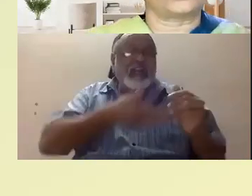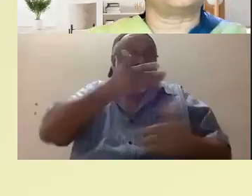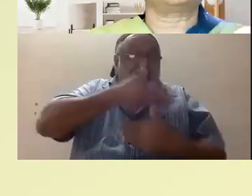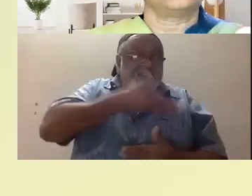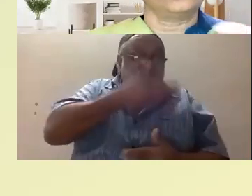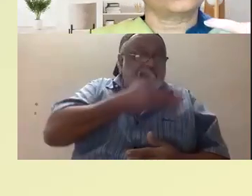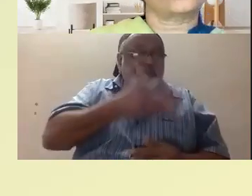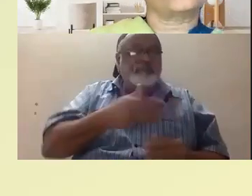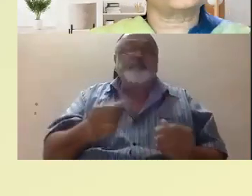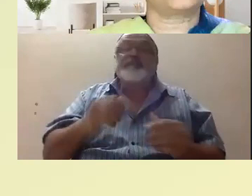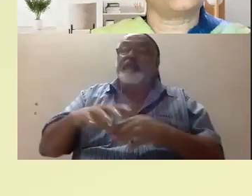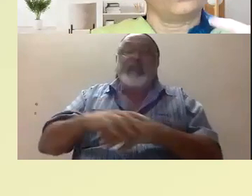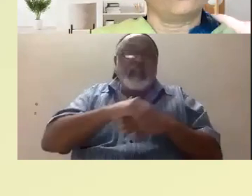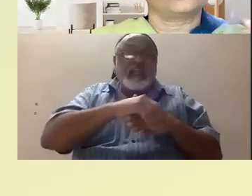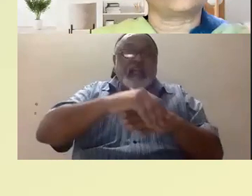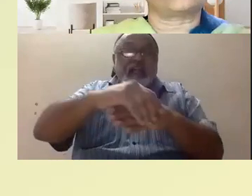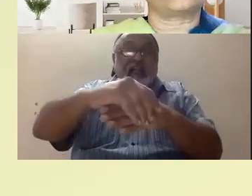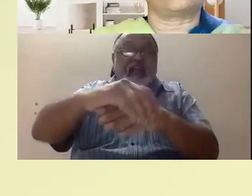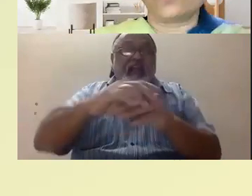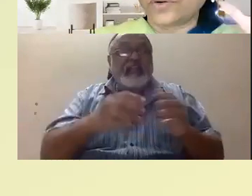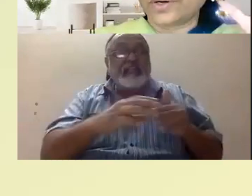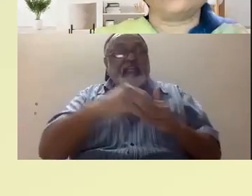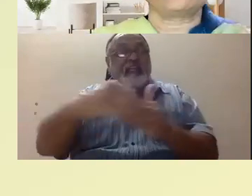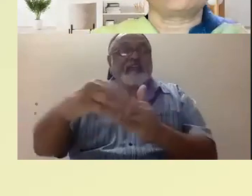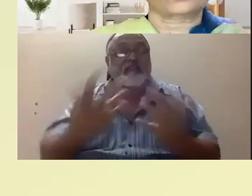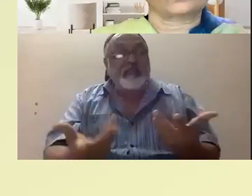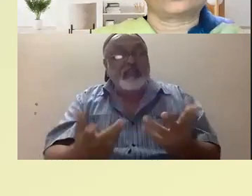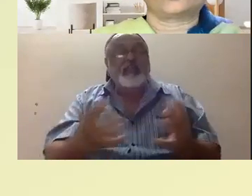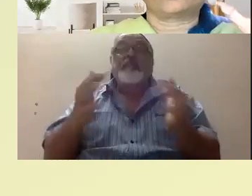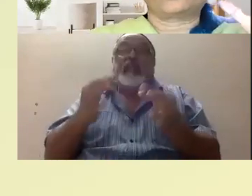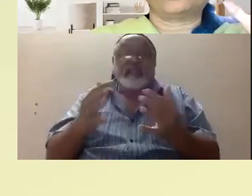or five is crucial when you're talking of a